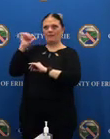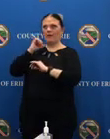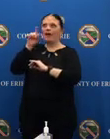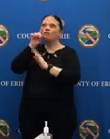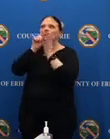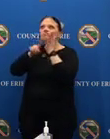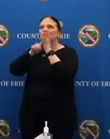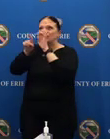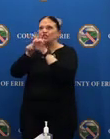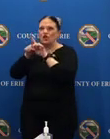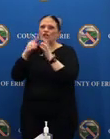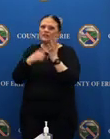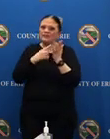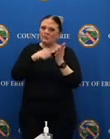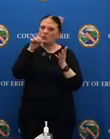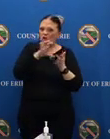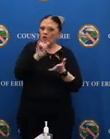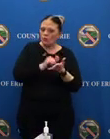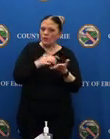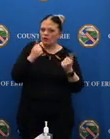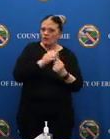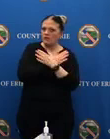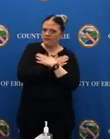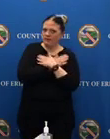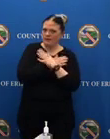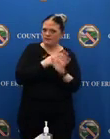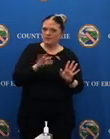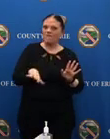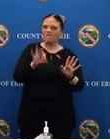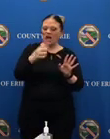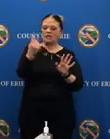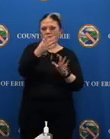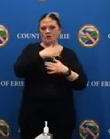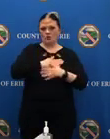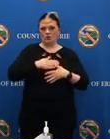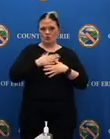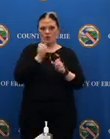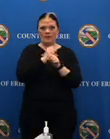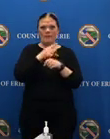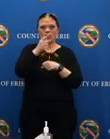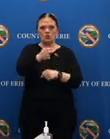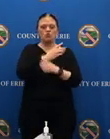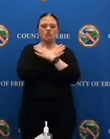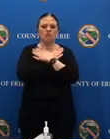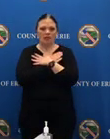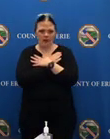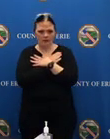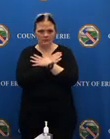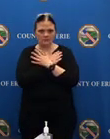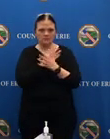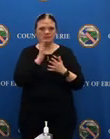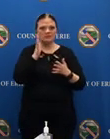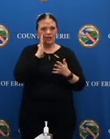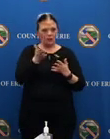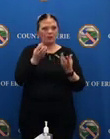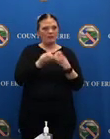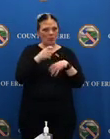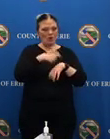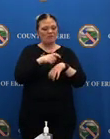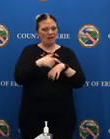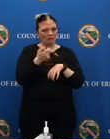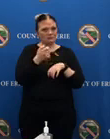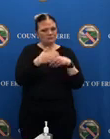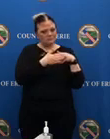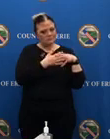star, sometimes you need to do that just to relax. Find something you enjoy that makes you relax. It's going to be a little bit more time before